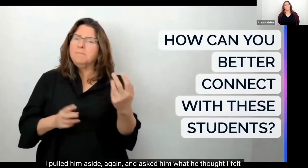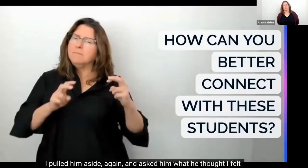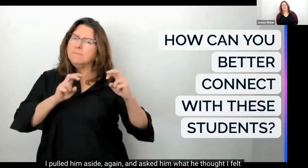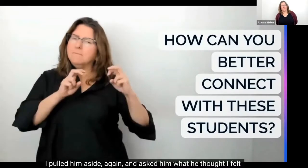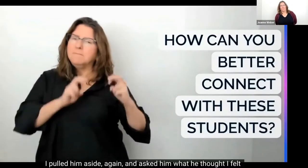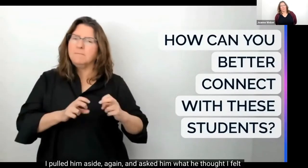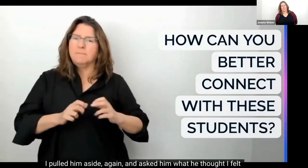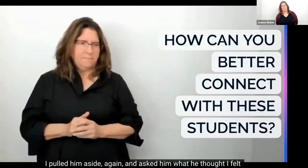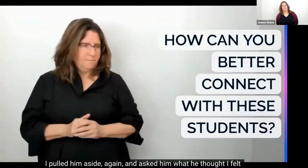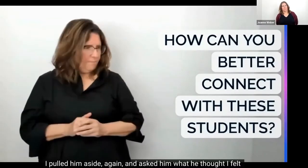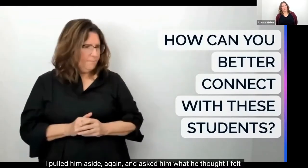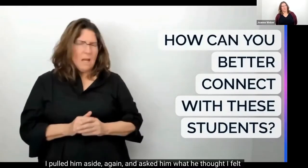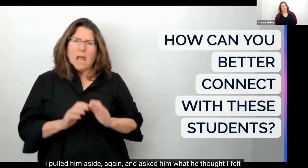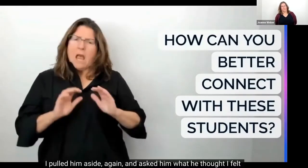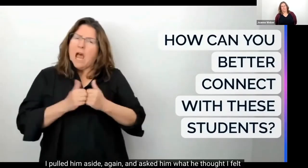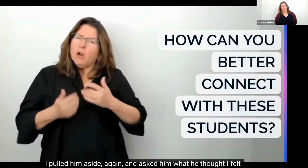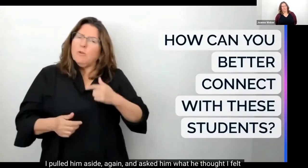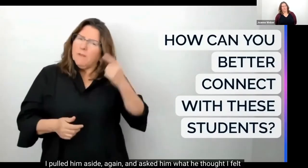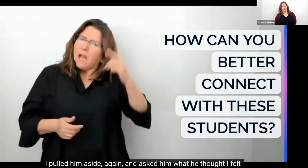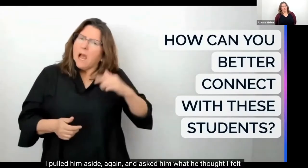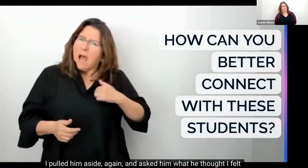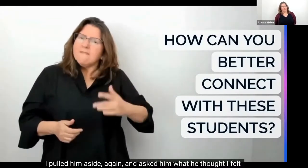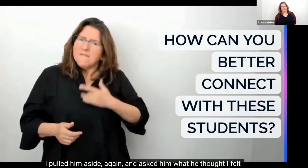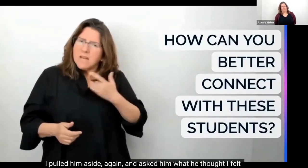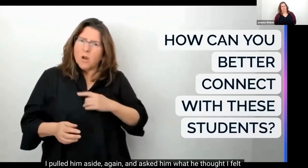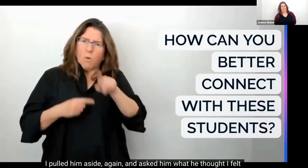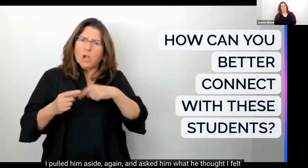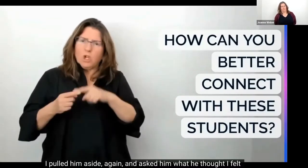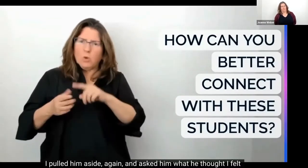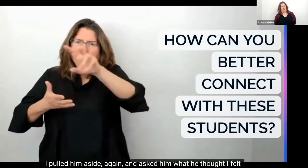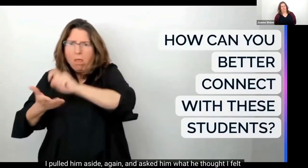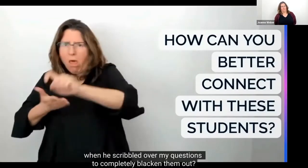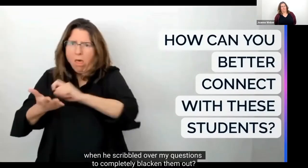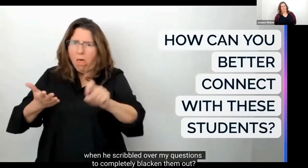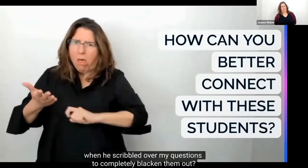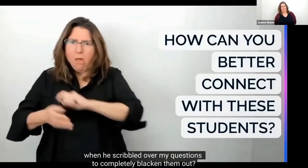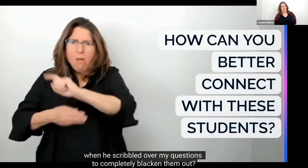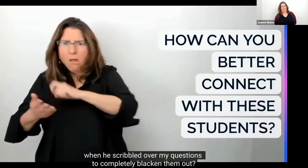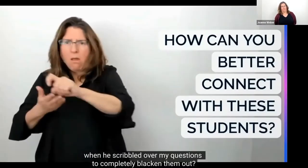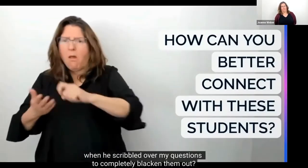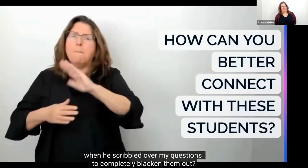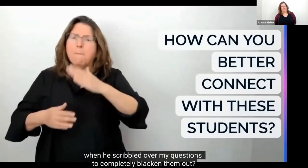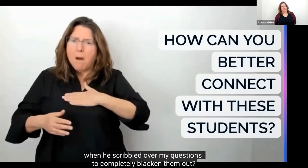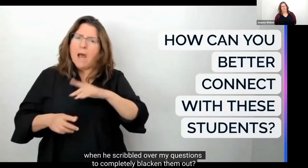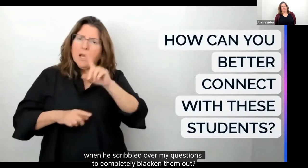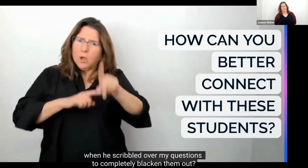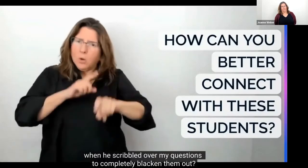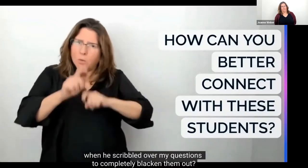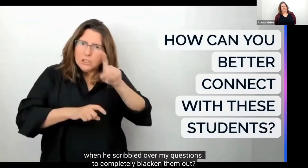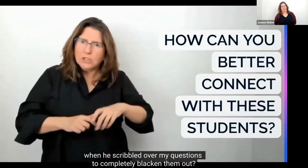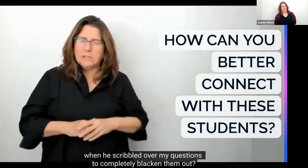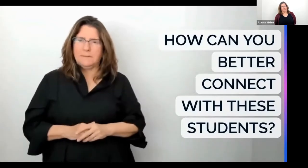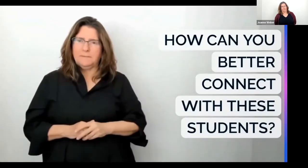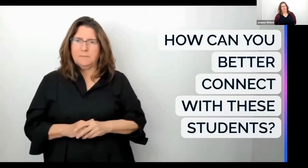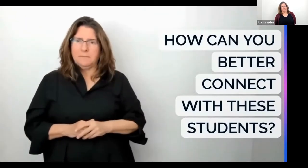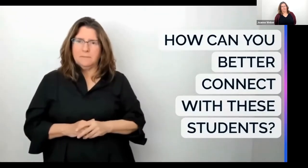I pulled him aside again and asked him what he thought I felt when he scribbled over my questions to completely blacken